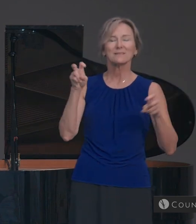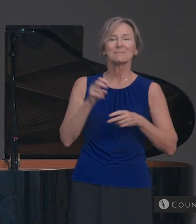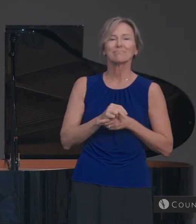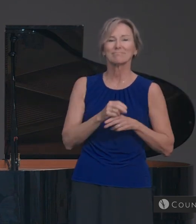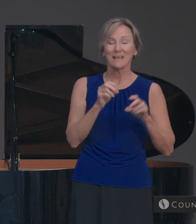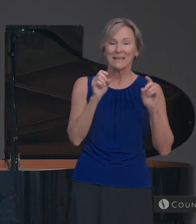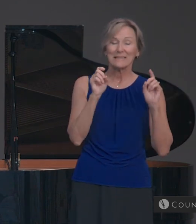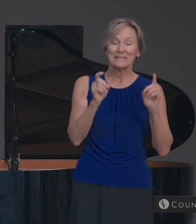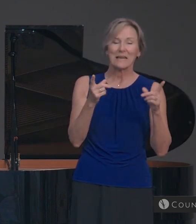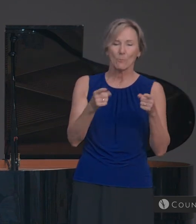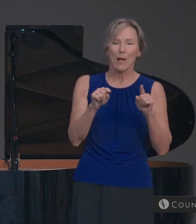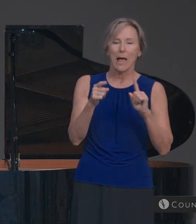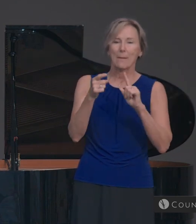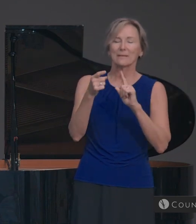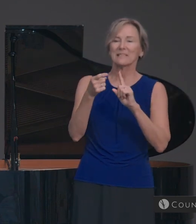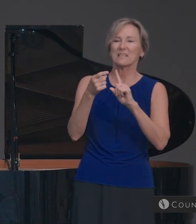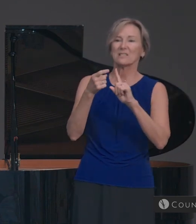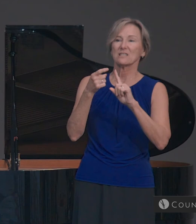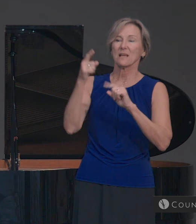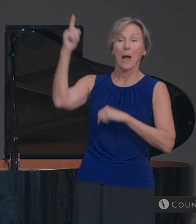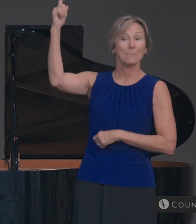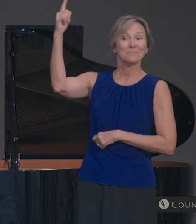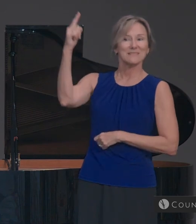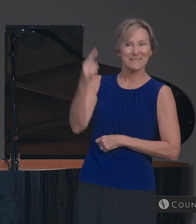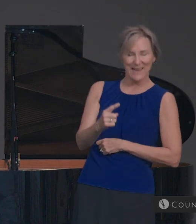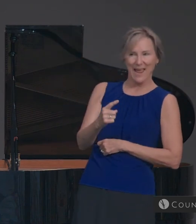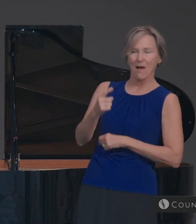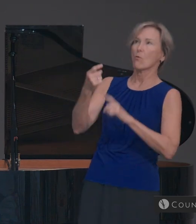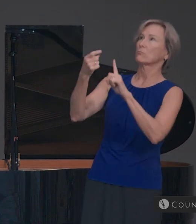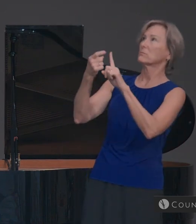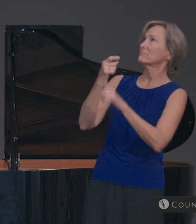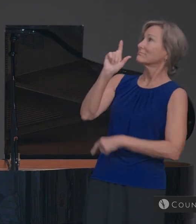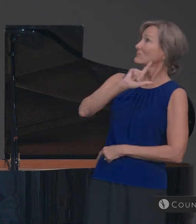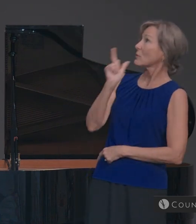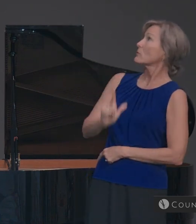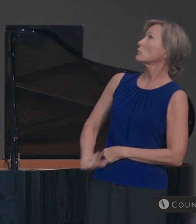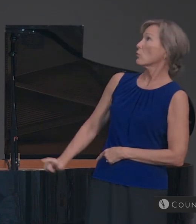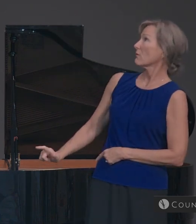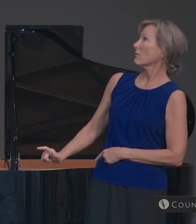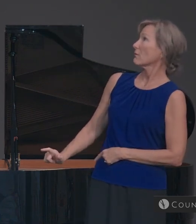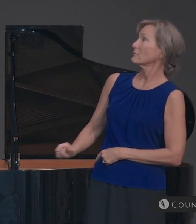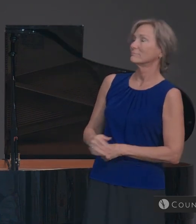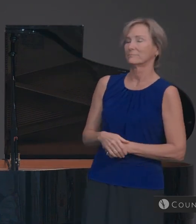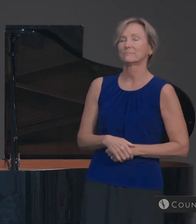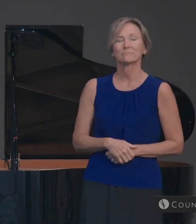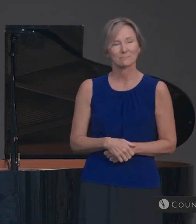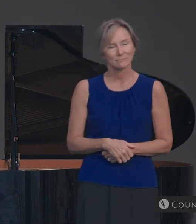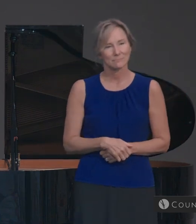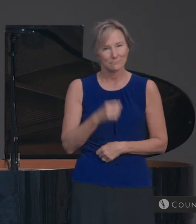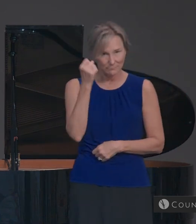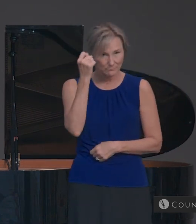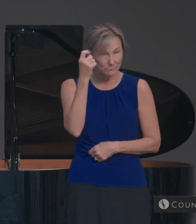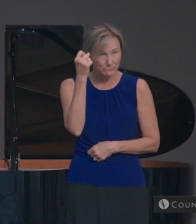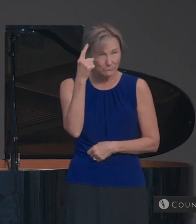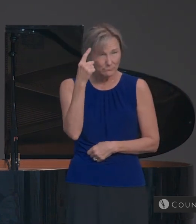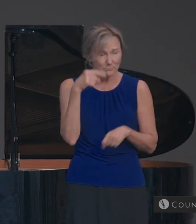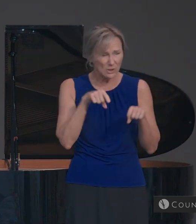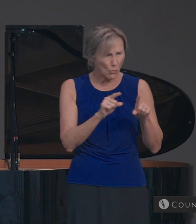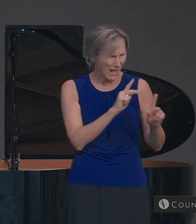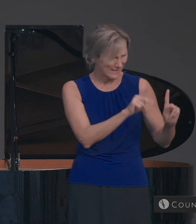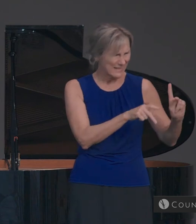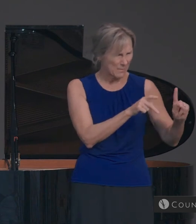come down from the Lord. It's come down from the Lord. You see, while it is the